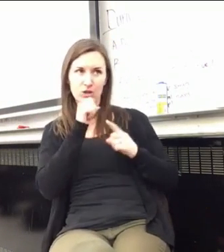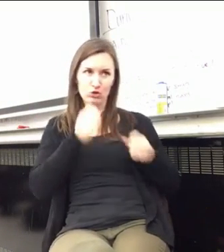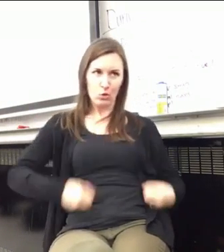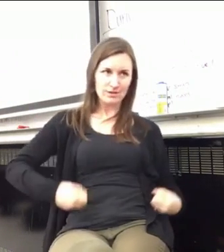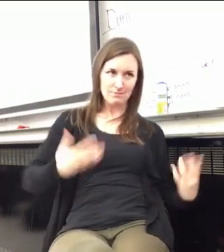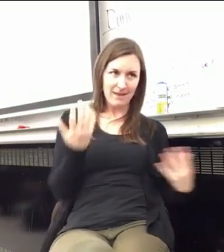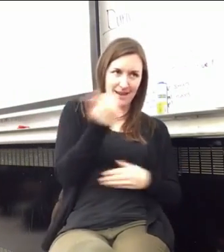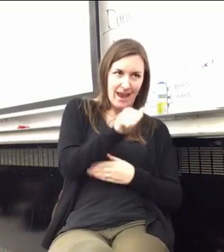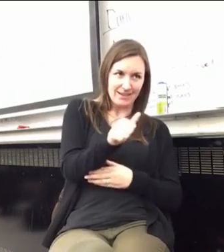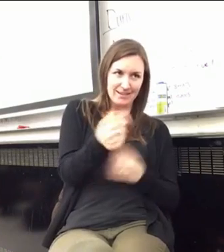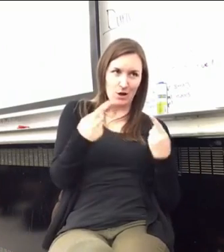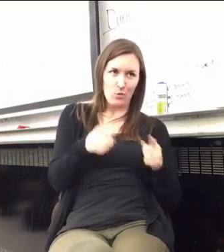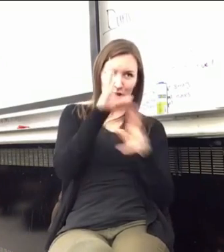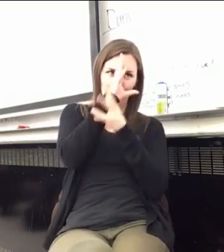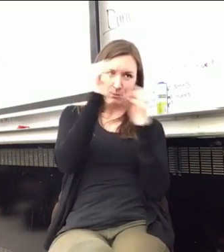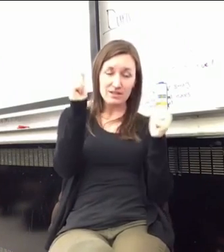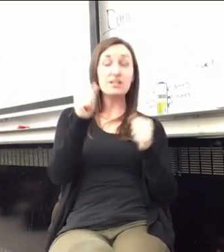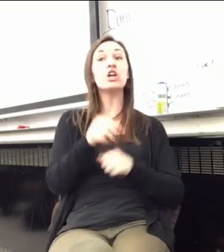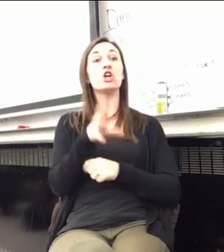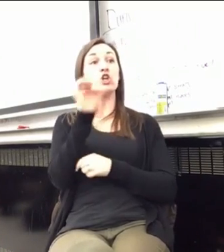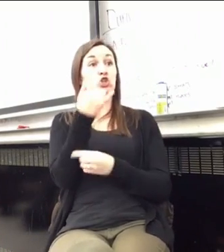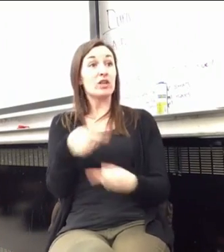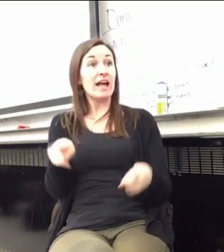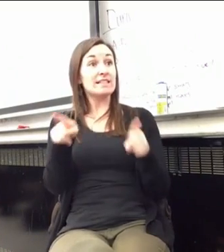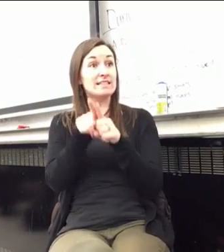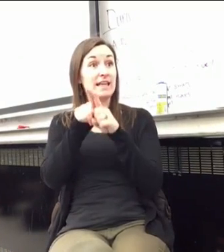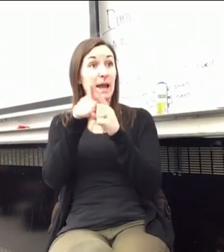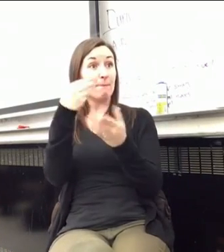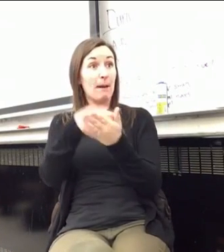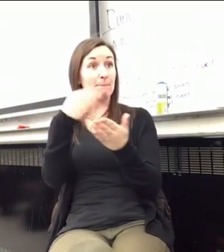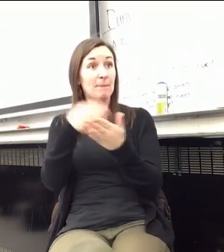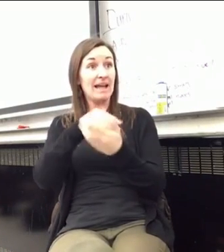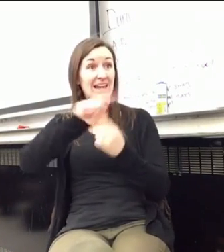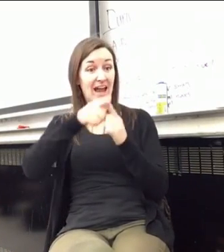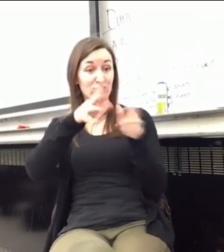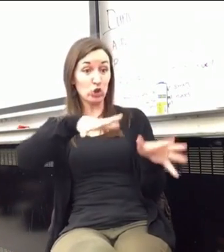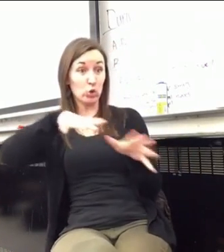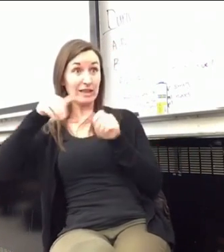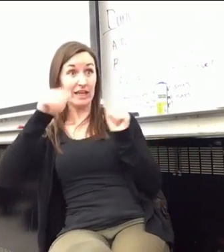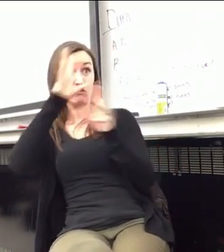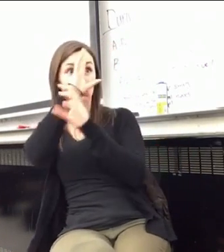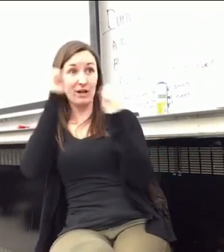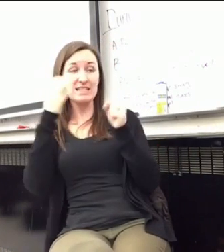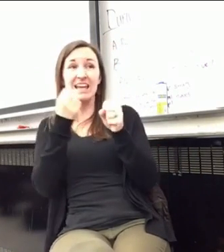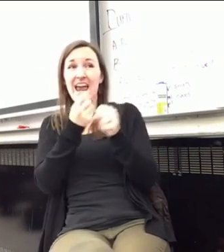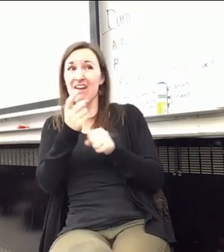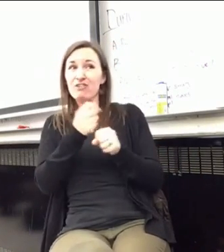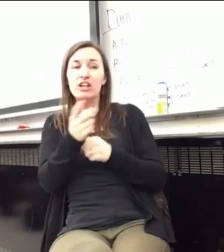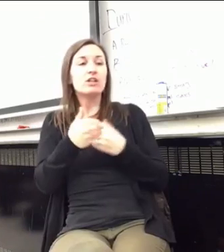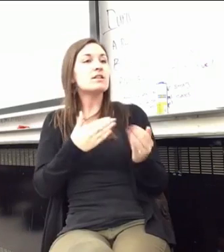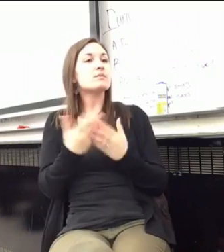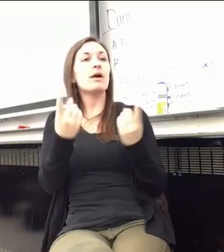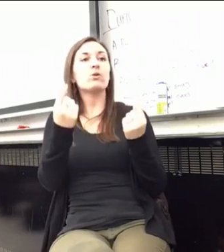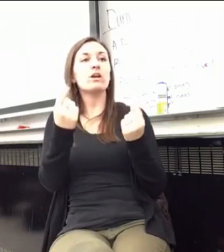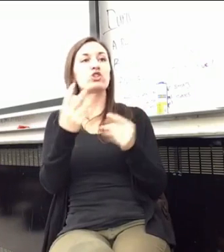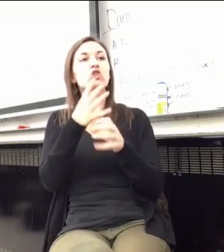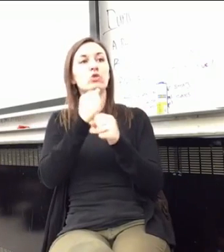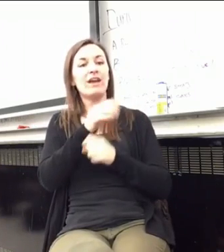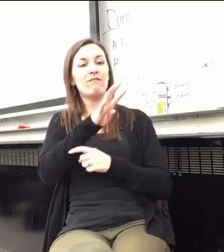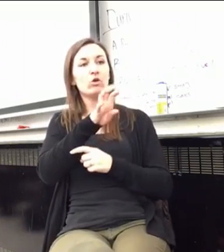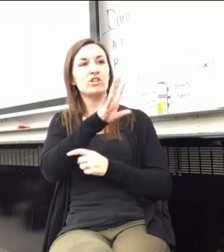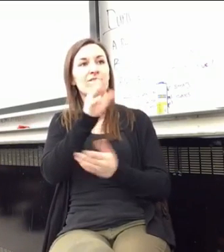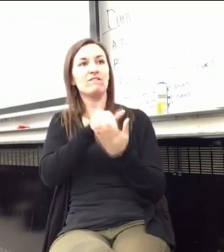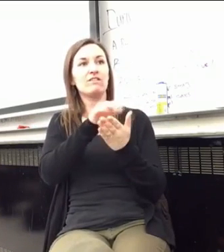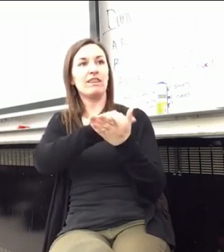when you leave, you get that same amount of money for the rest of your life. Every single year, no matter what you do, you get $450,000 as a